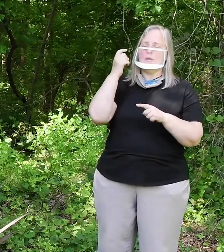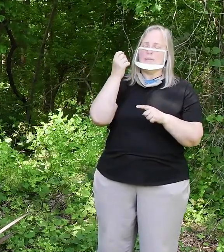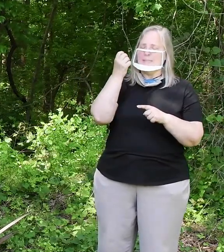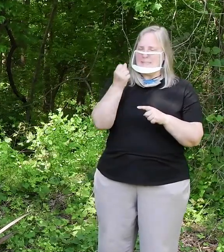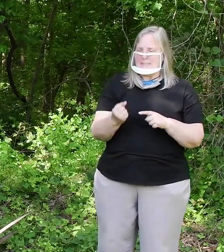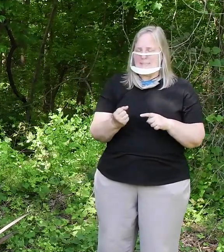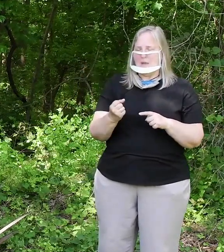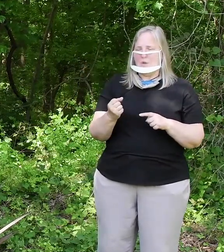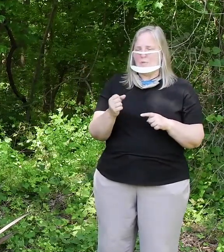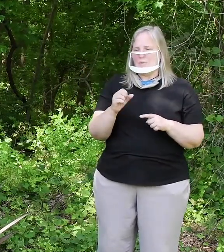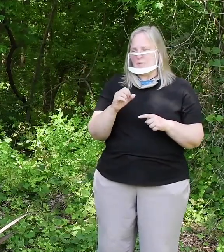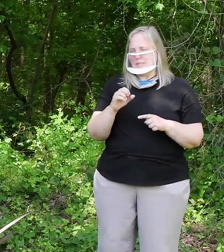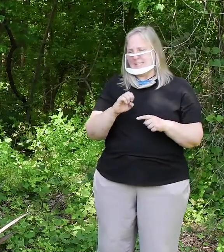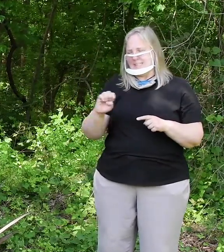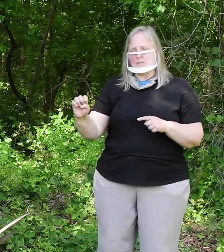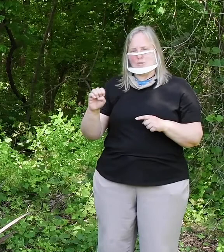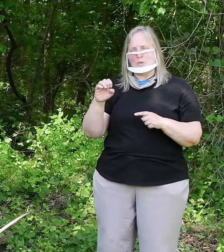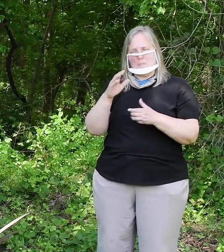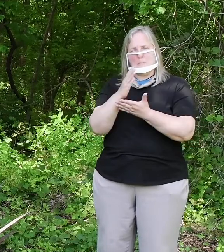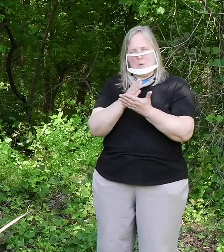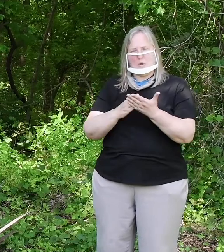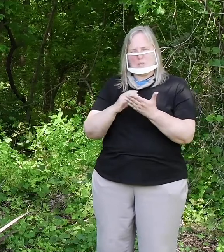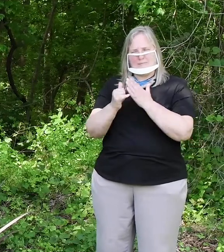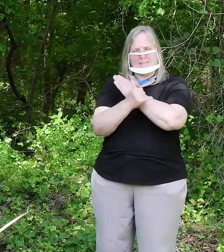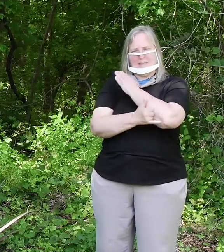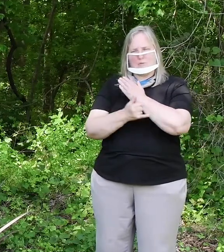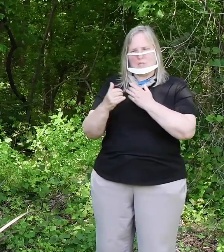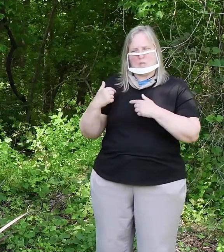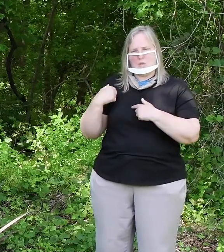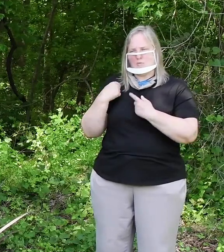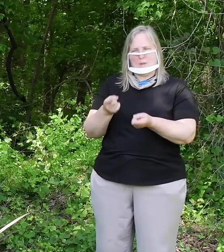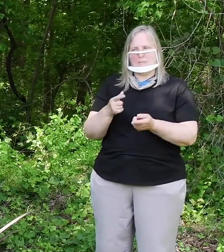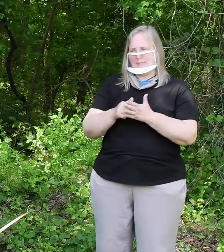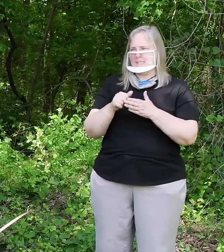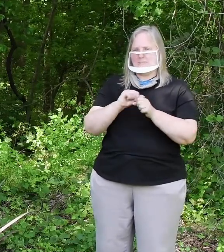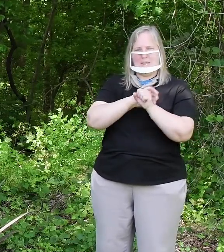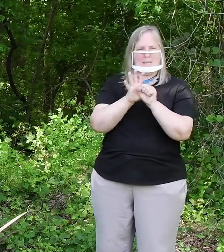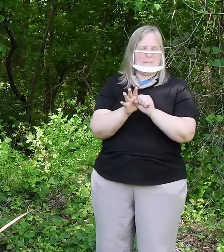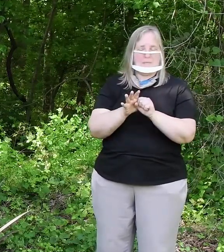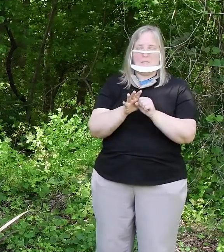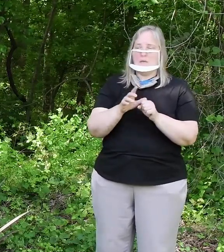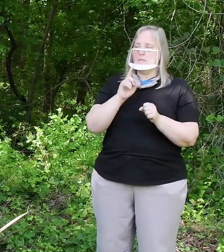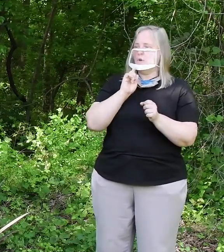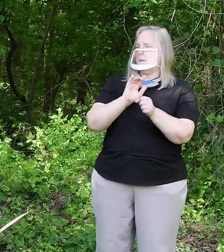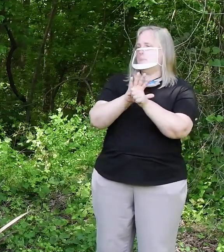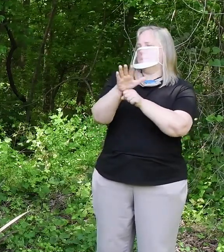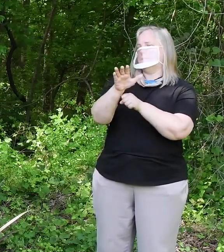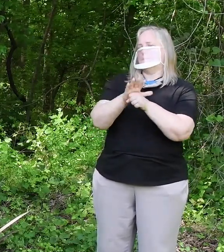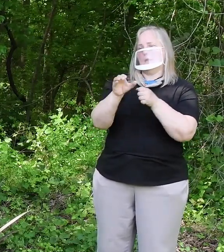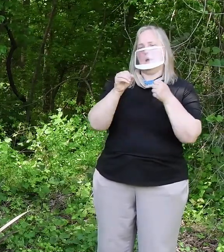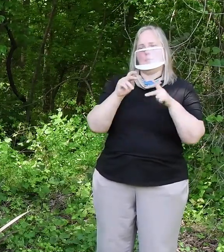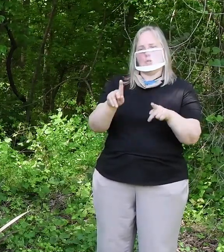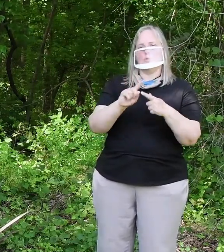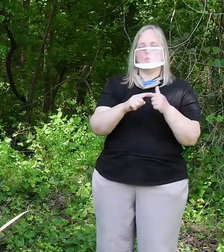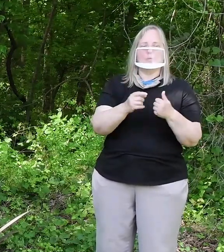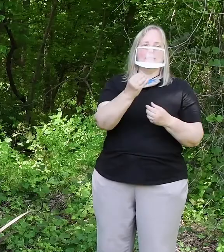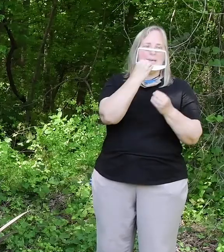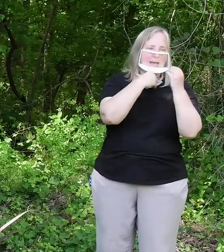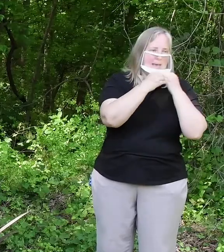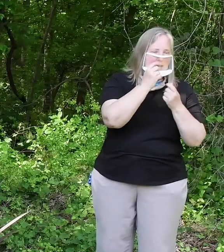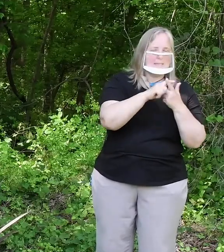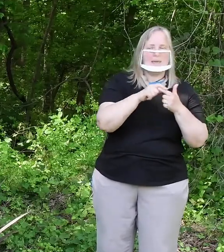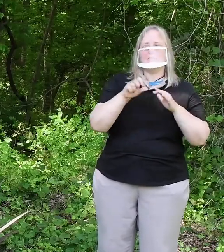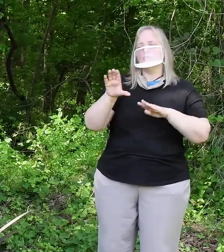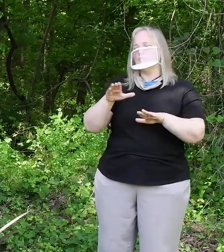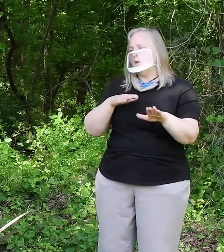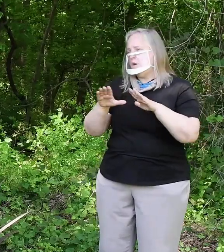southeastern portions of the county throughout this pandemic. There are ample opportunities to dine and